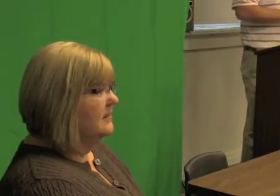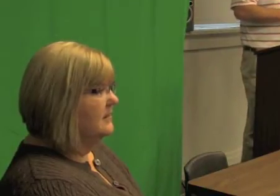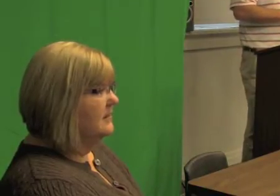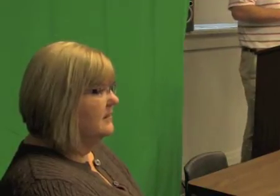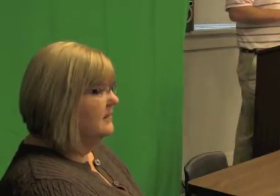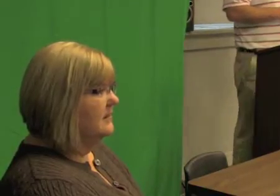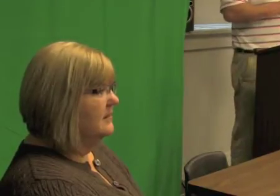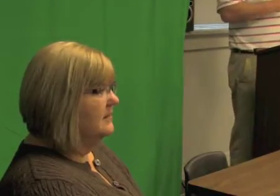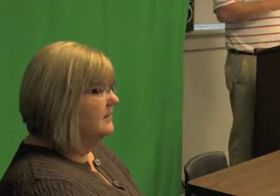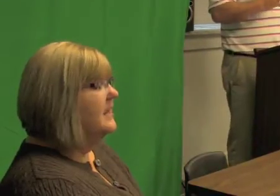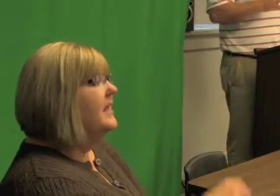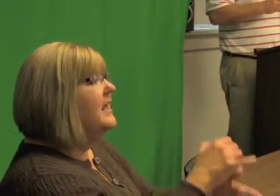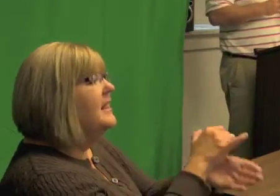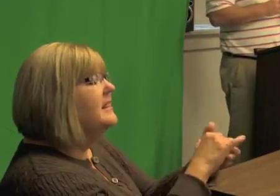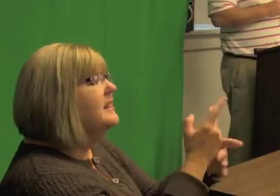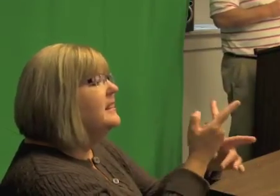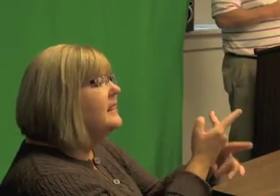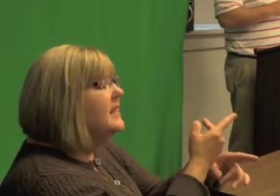This